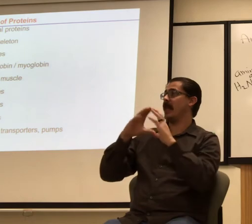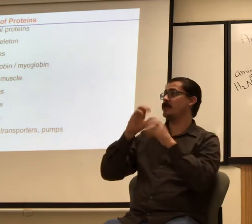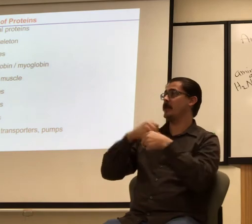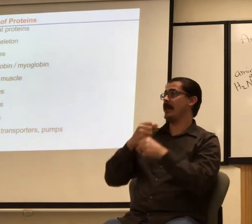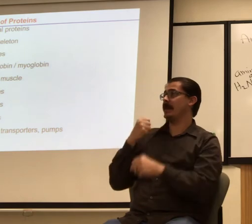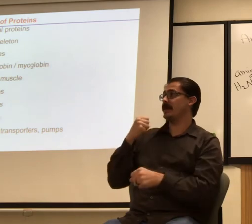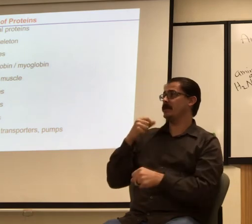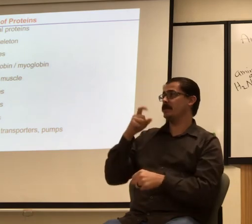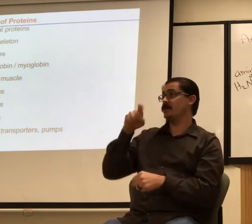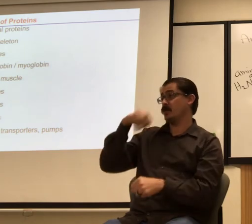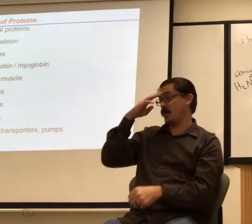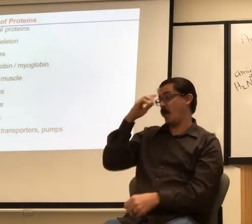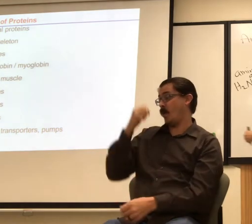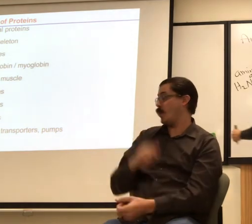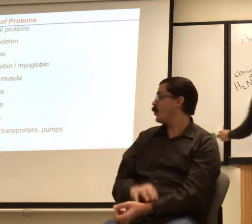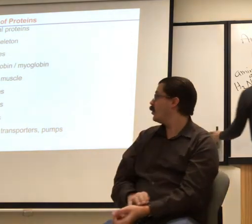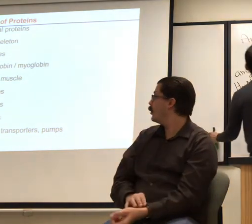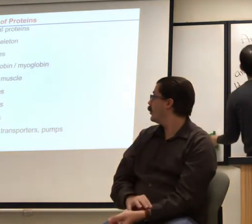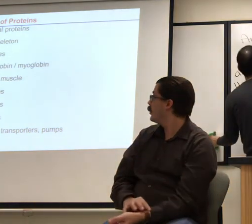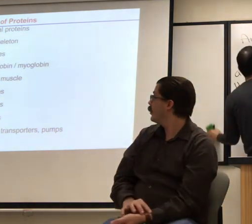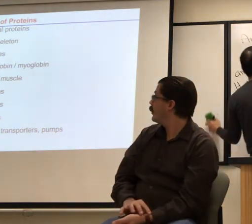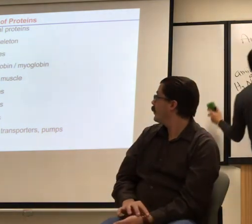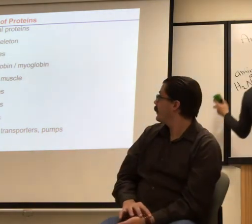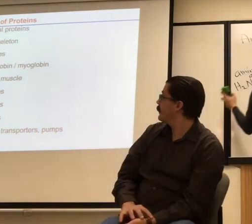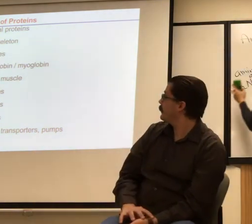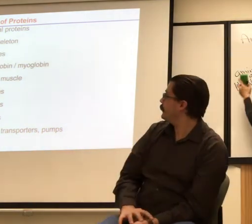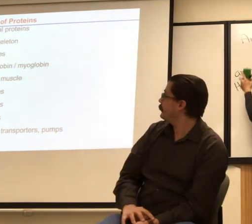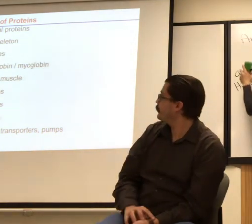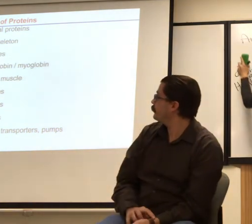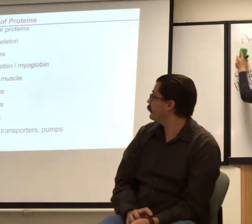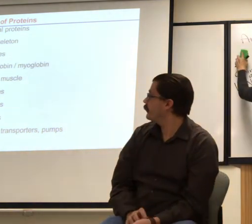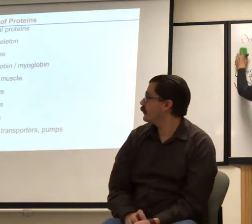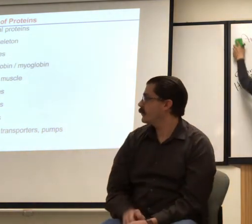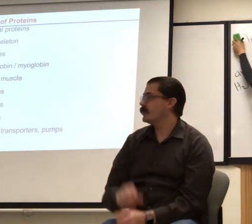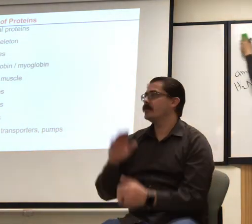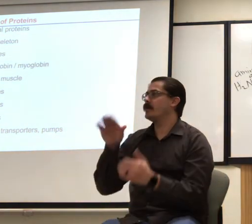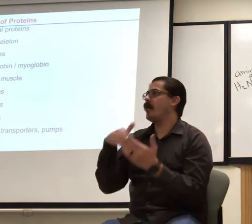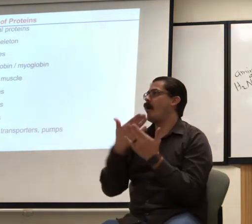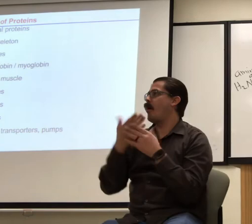And you should know these. They're all listed in the chapter here.